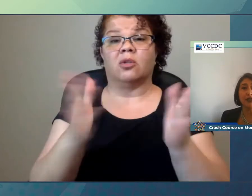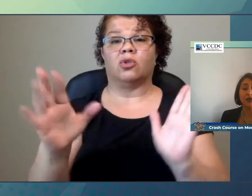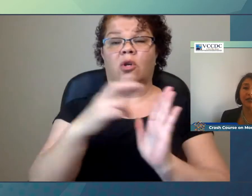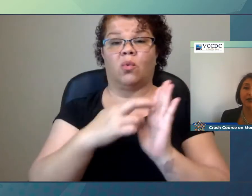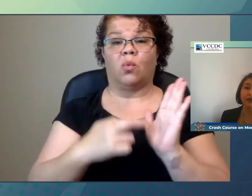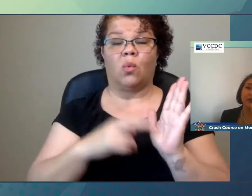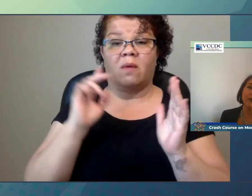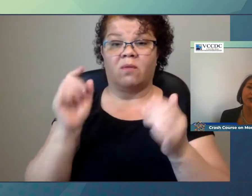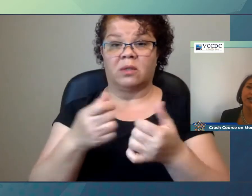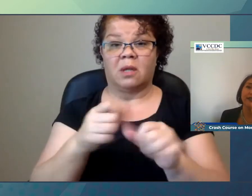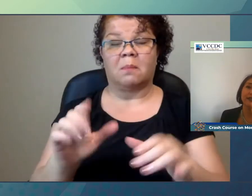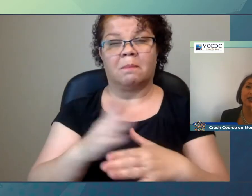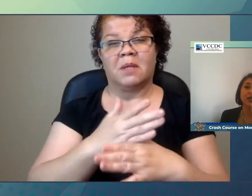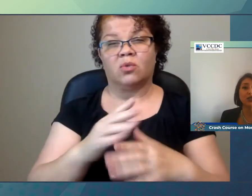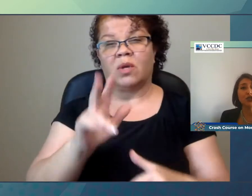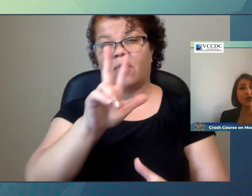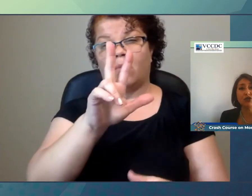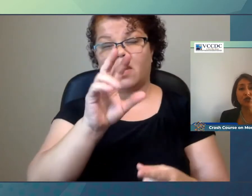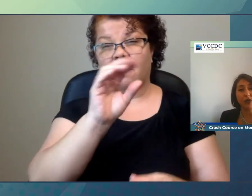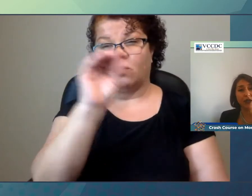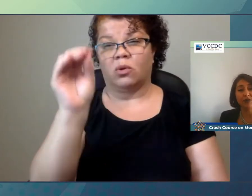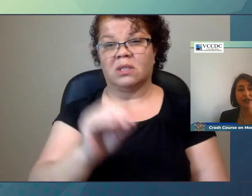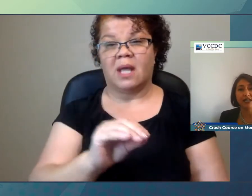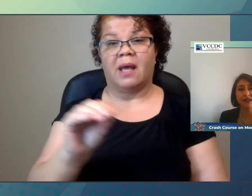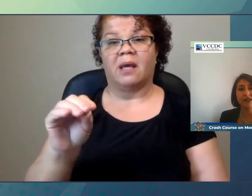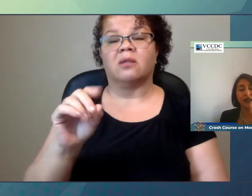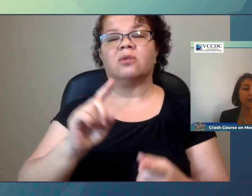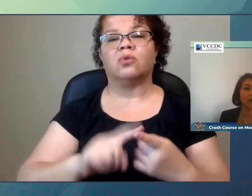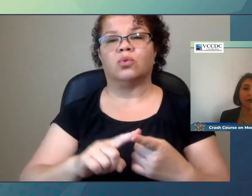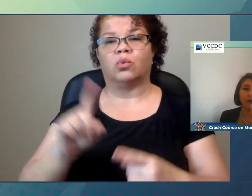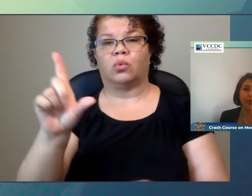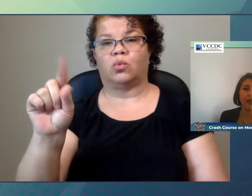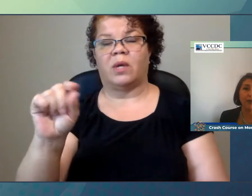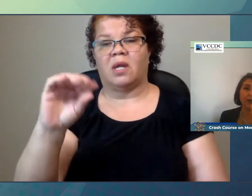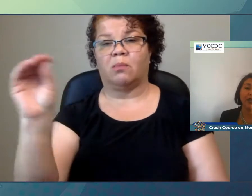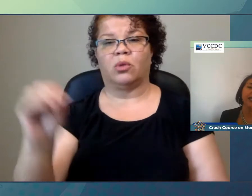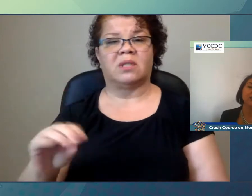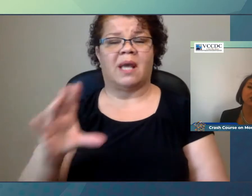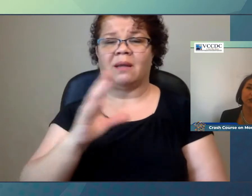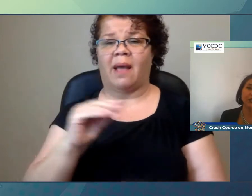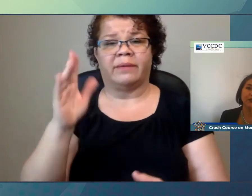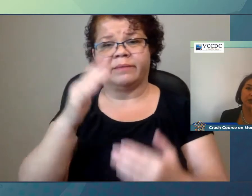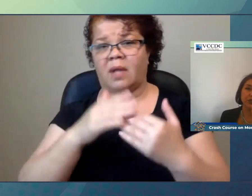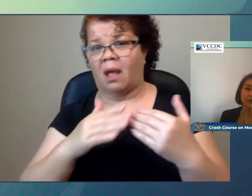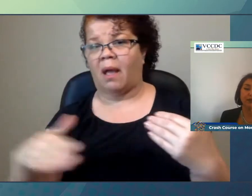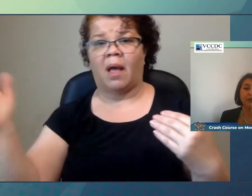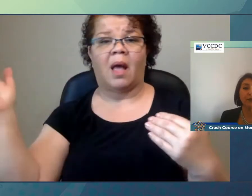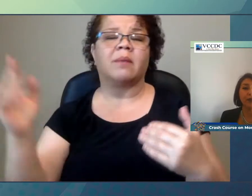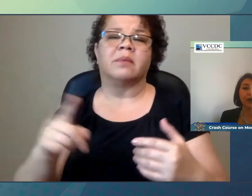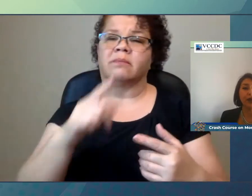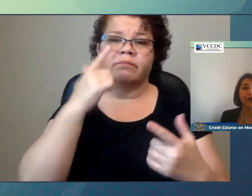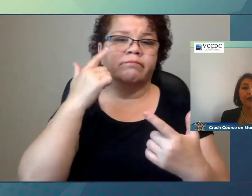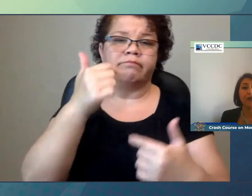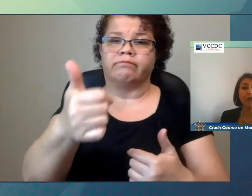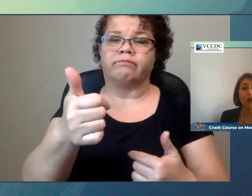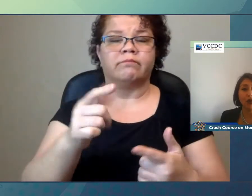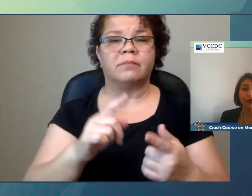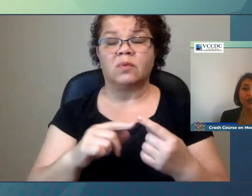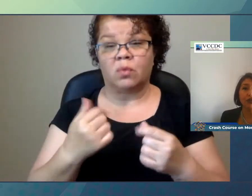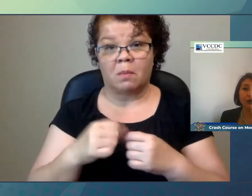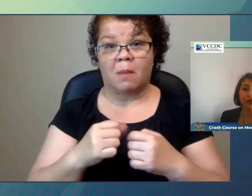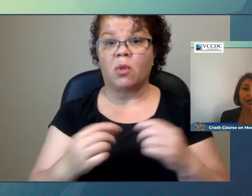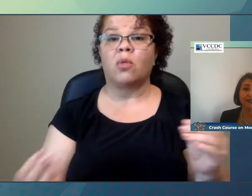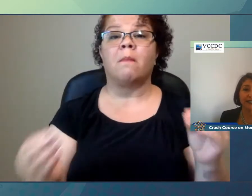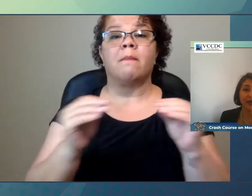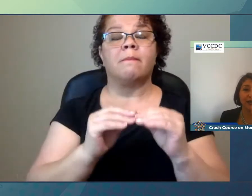is between 3% to 20% and all the way up. It's truly up to you. Remember, the more